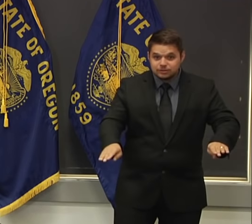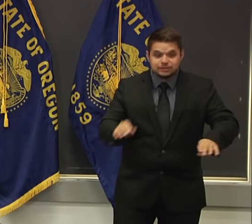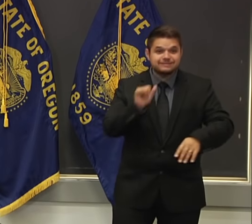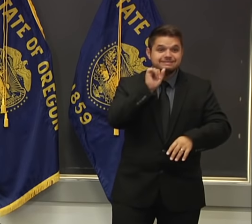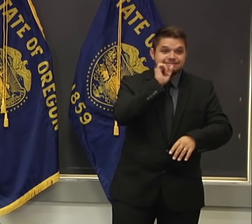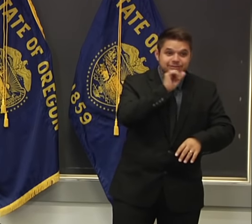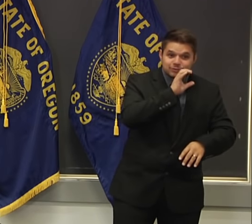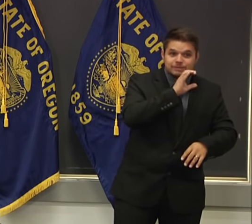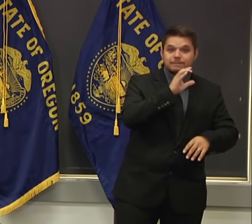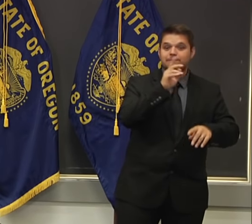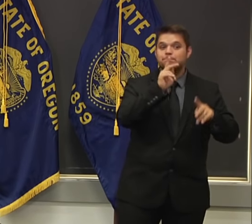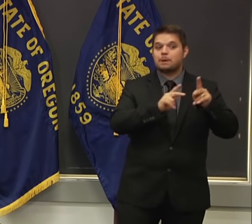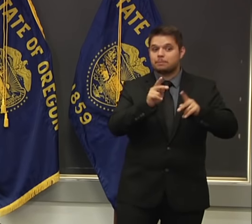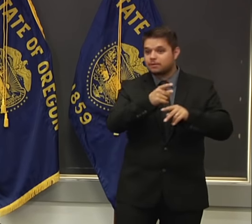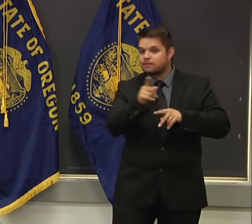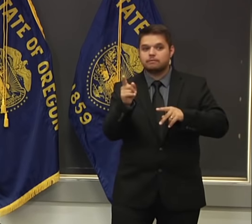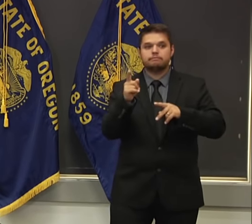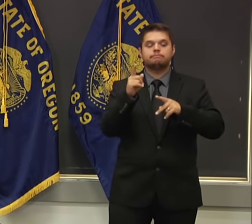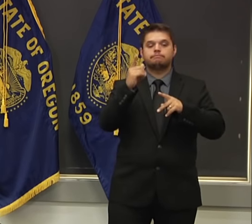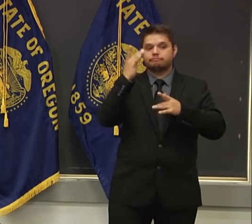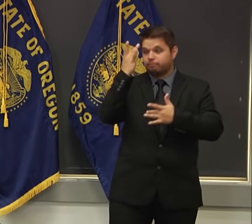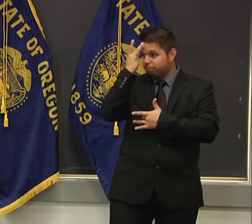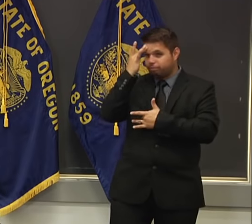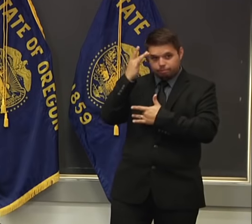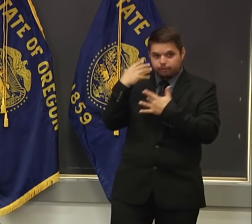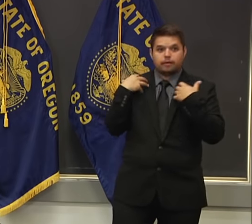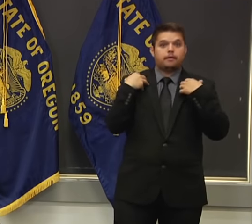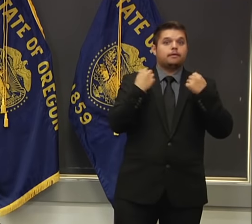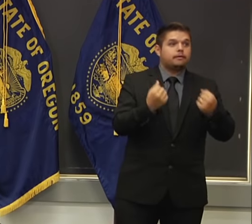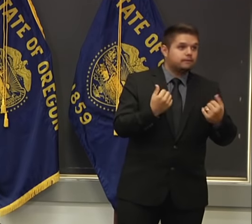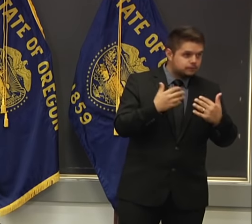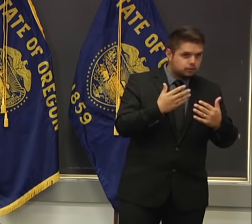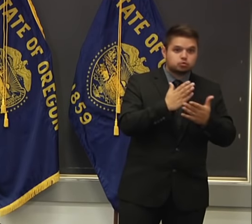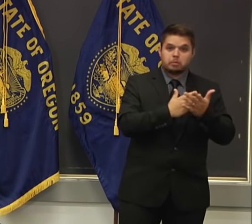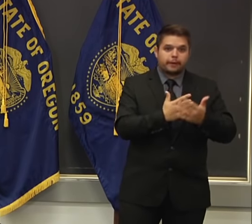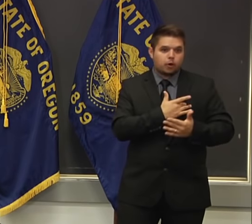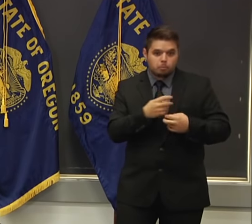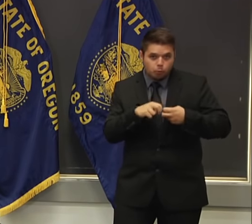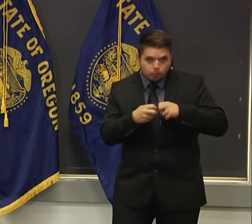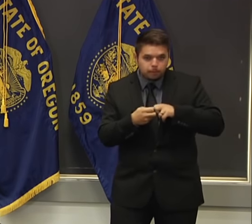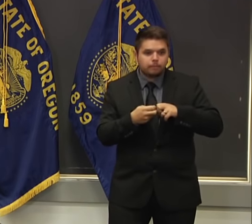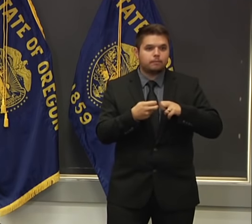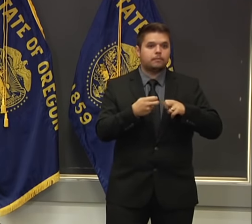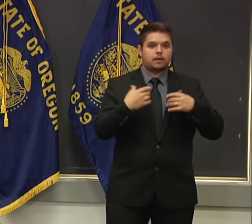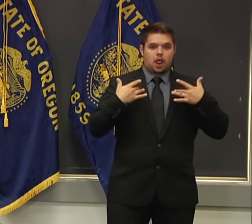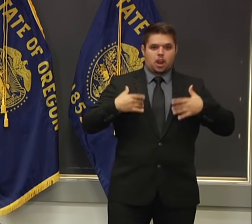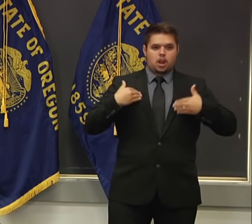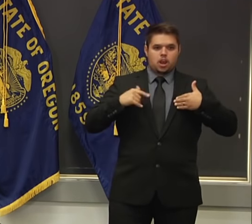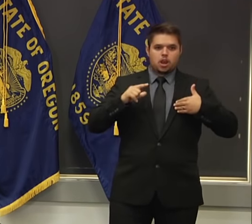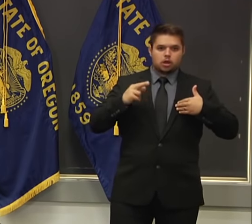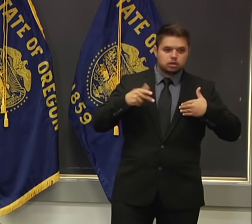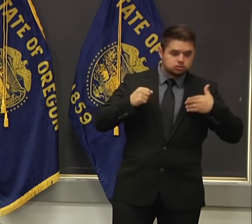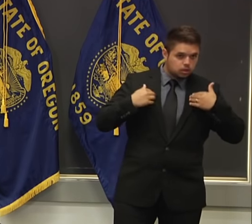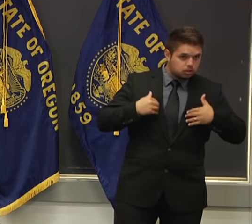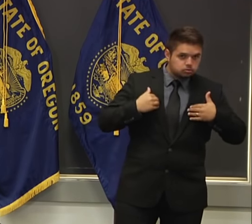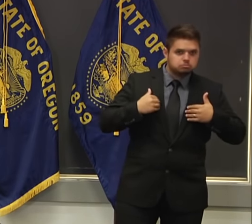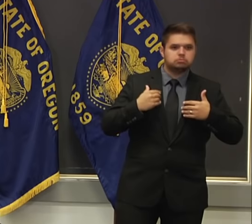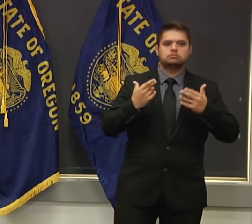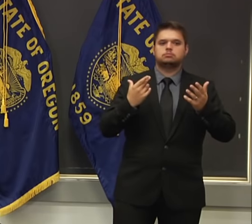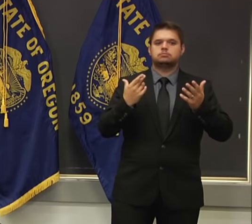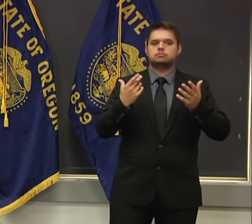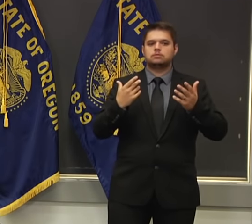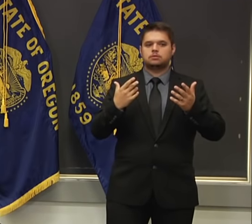respiratory infections, and people who have pre-existing heart or lung conditions, or who have a respiratory disease